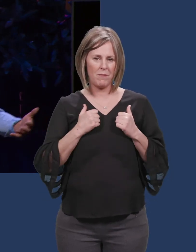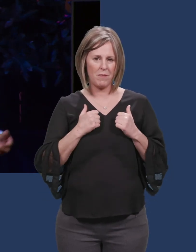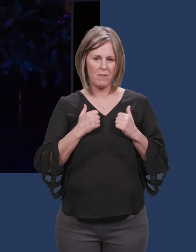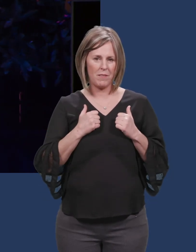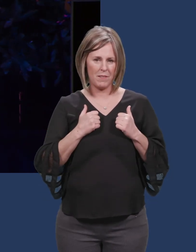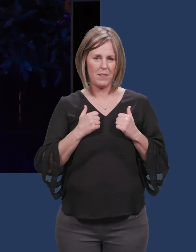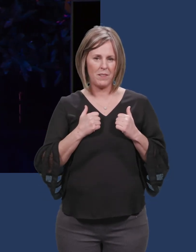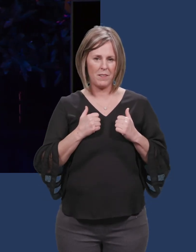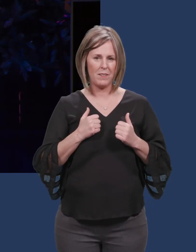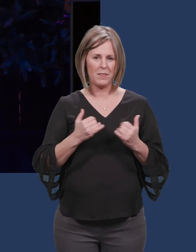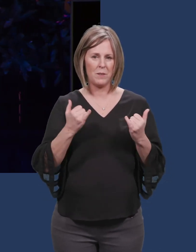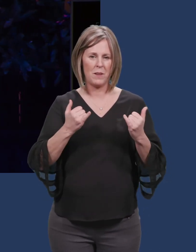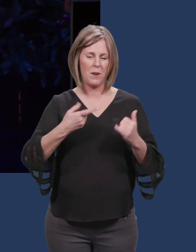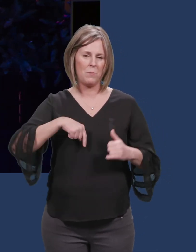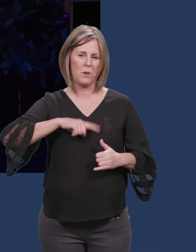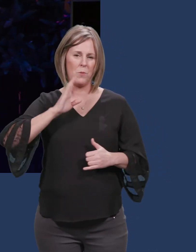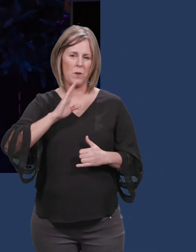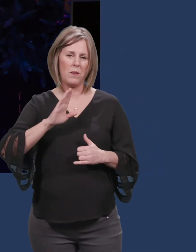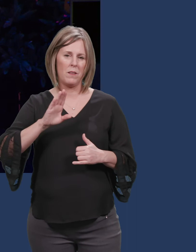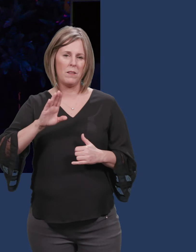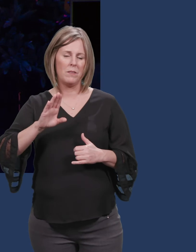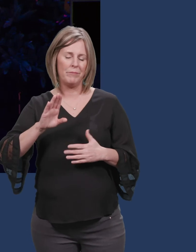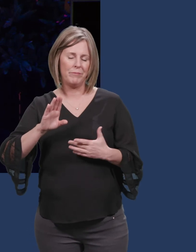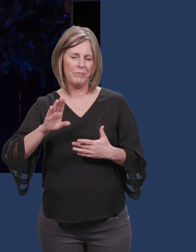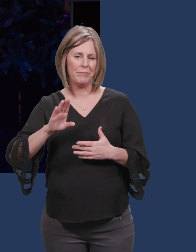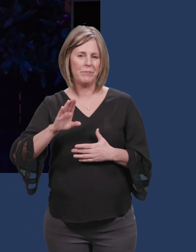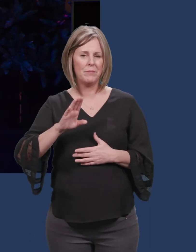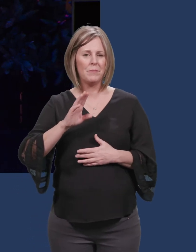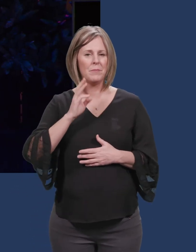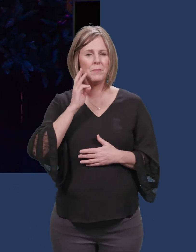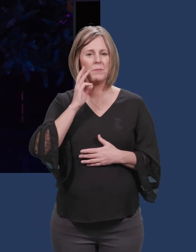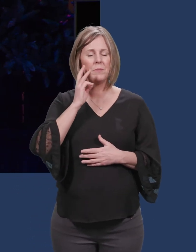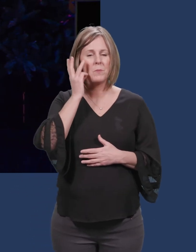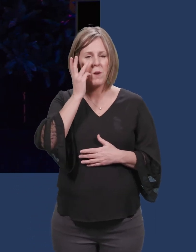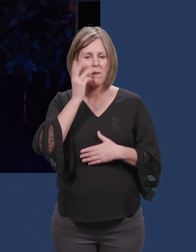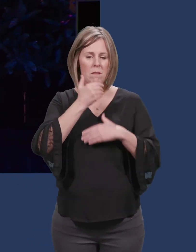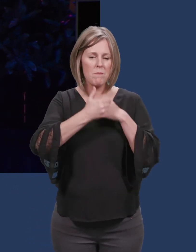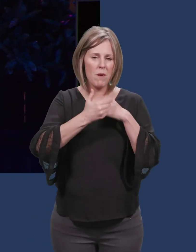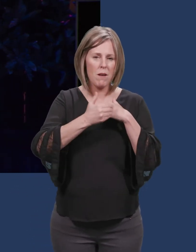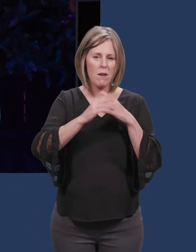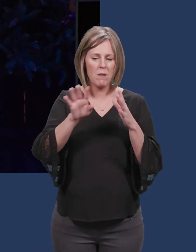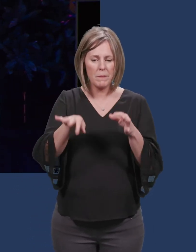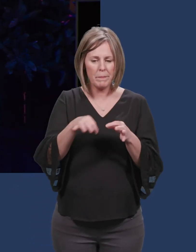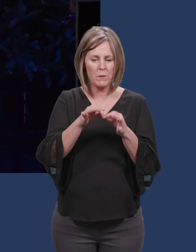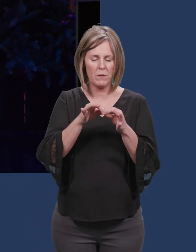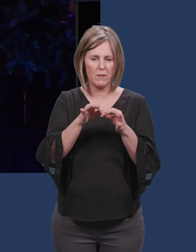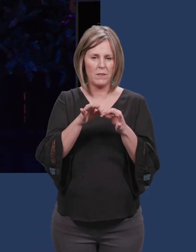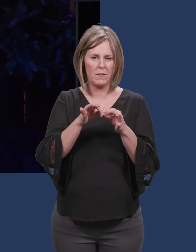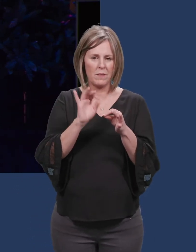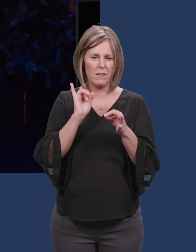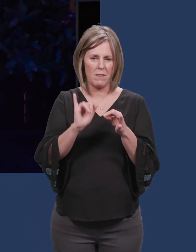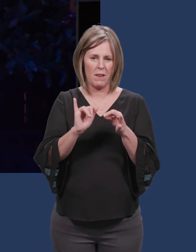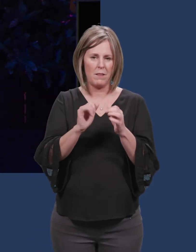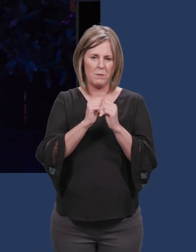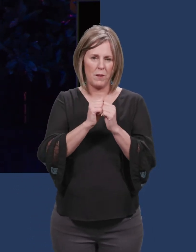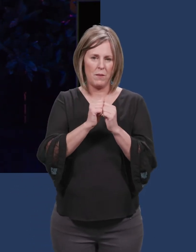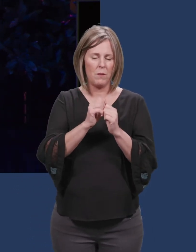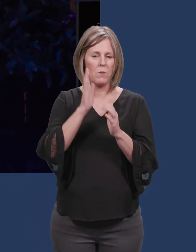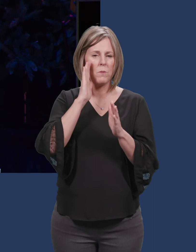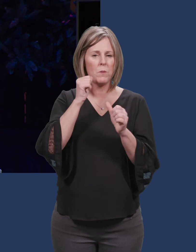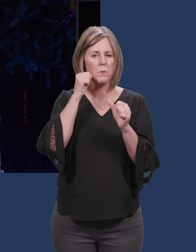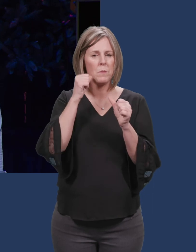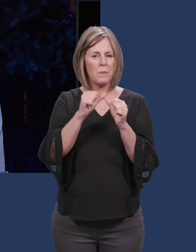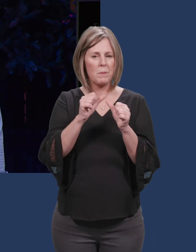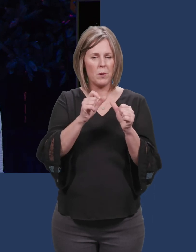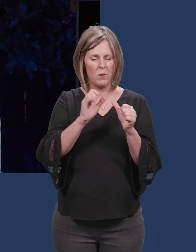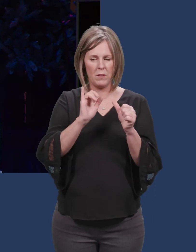going to share in communion together. It's a sign of God's love for us in Jesus, but it's also a reminder of